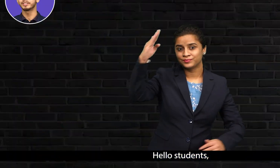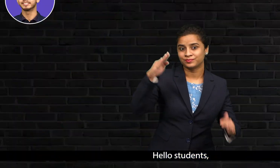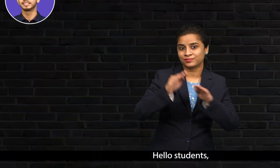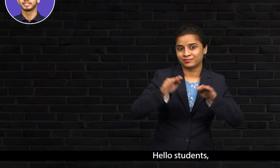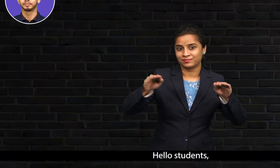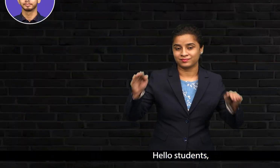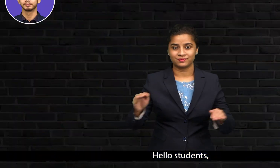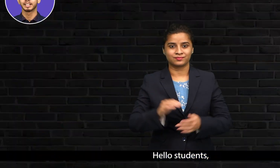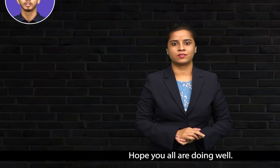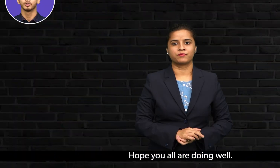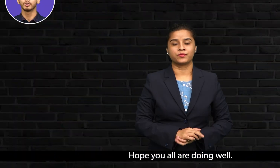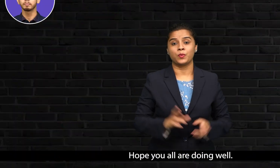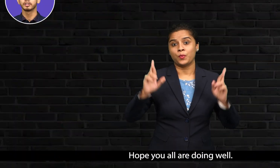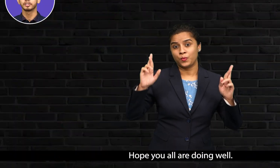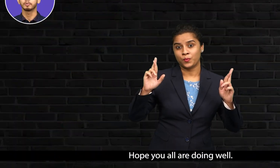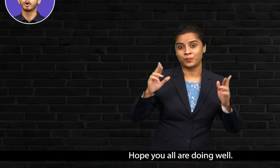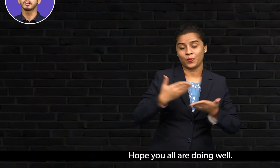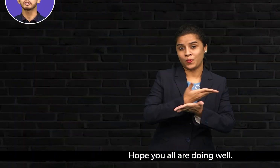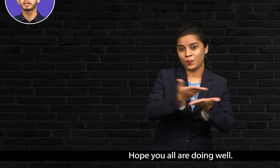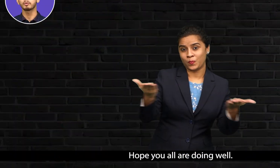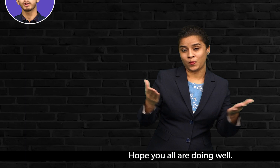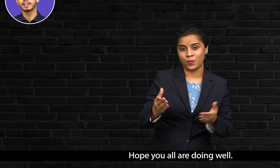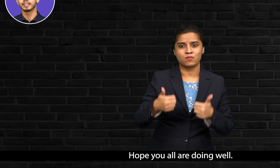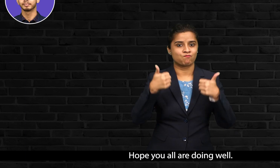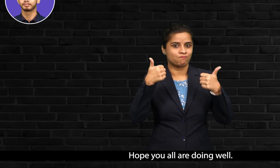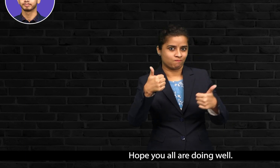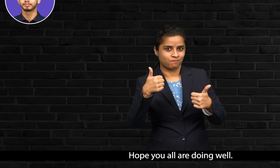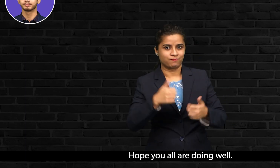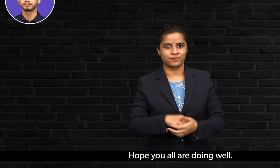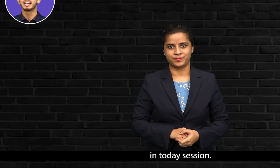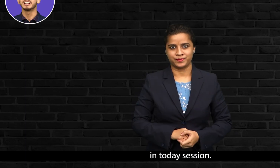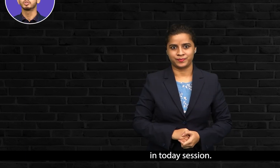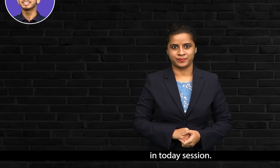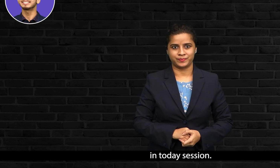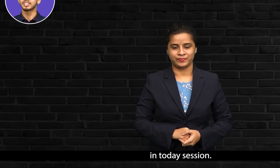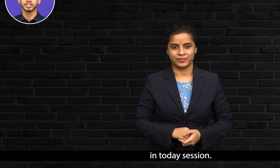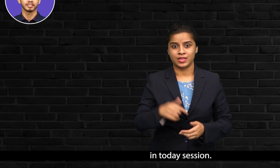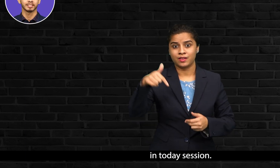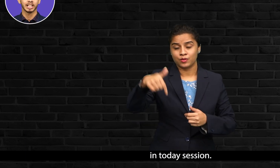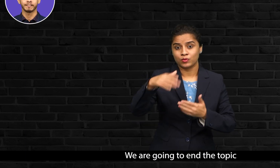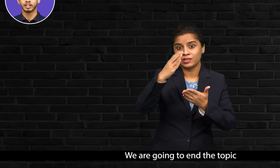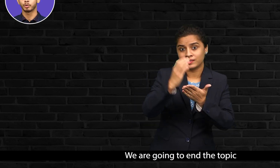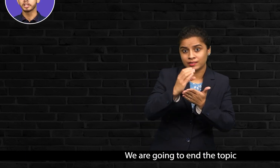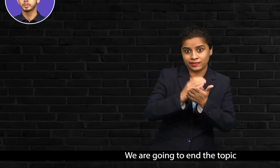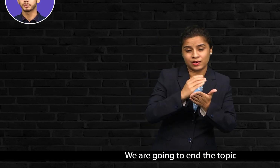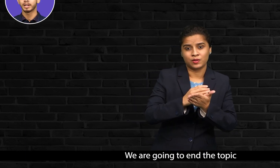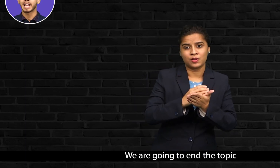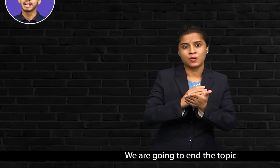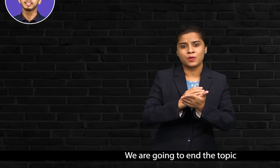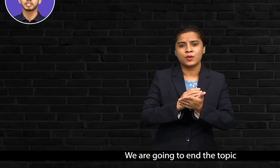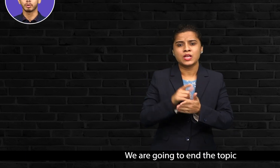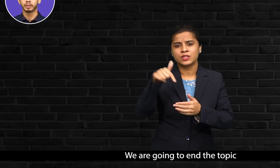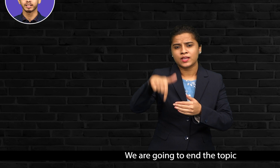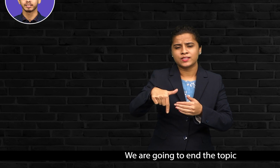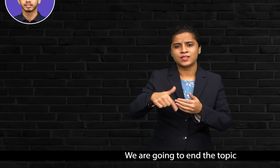Hello students, hope you all are doing well. In today's session, we are going to